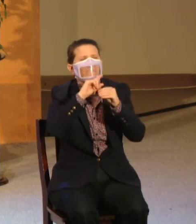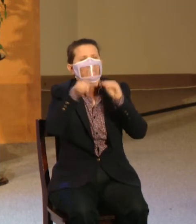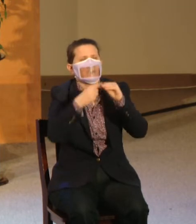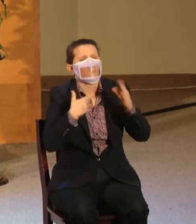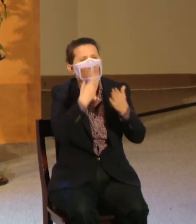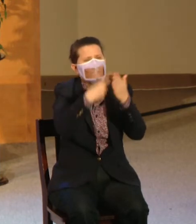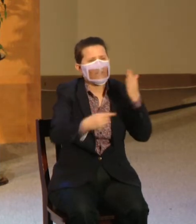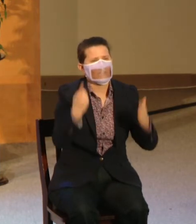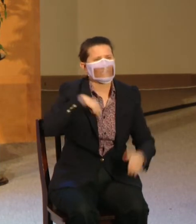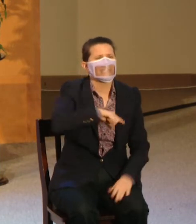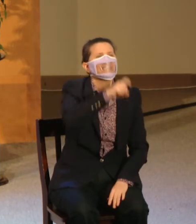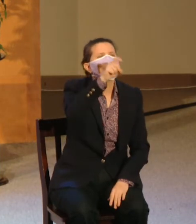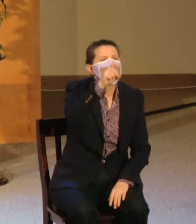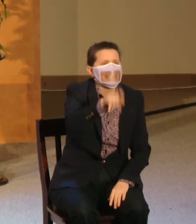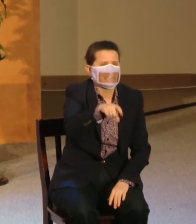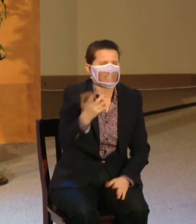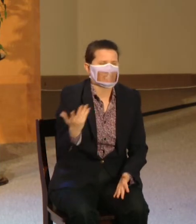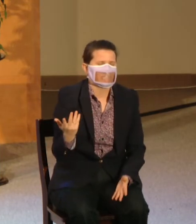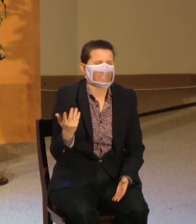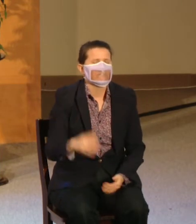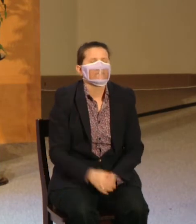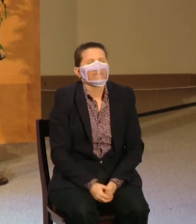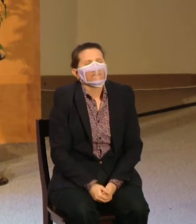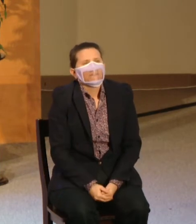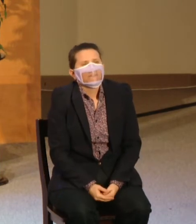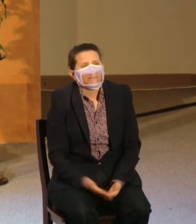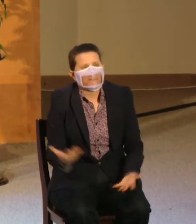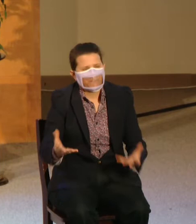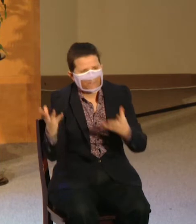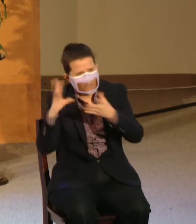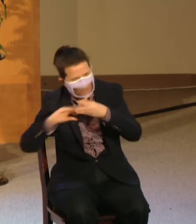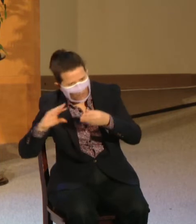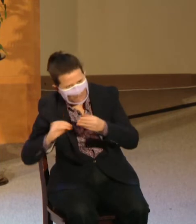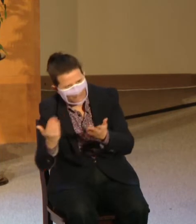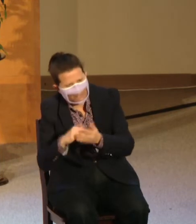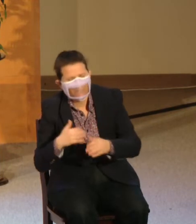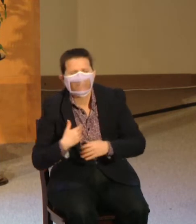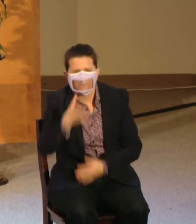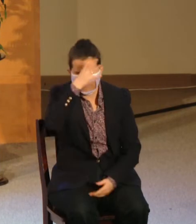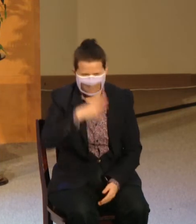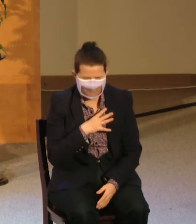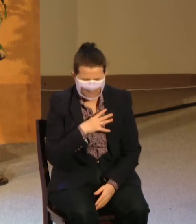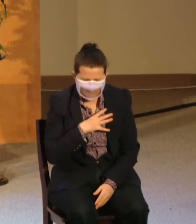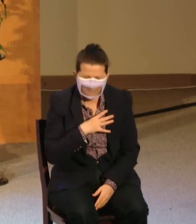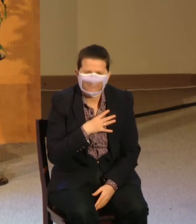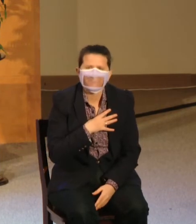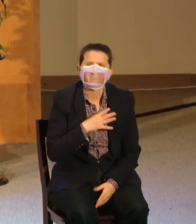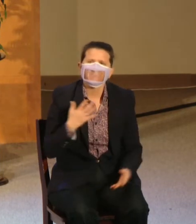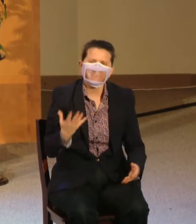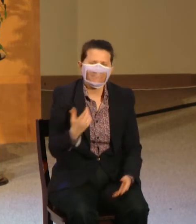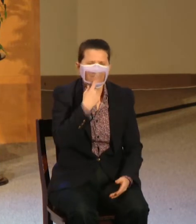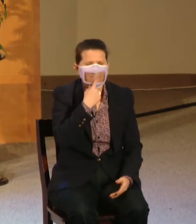appeared to be without anything in a physical sense, and he came upon a road boss, and he said to him, can you help me? I need